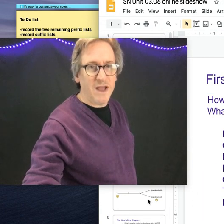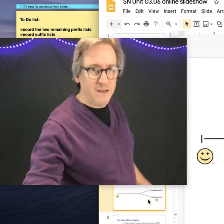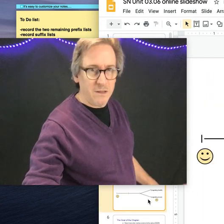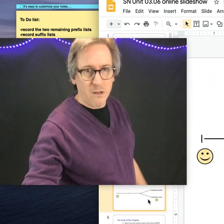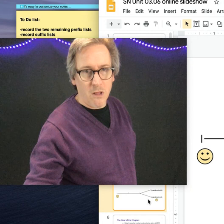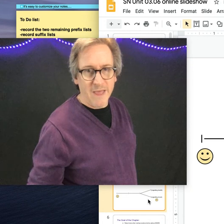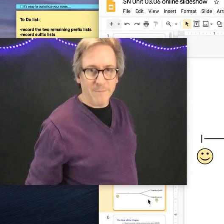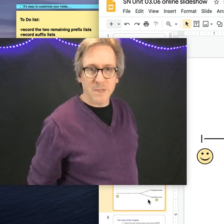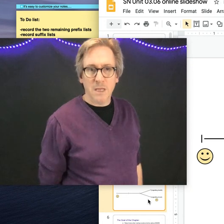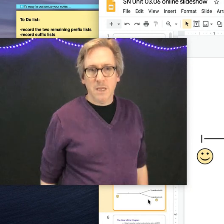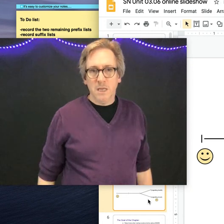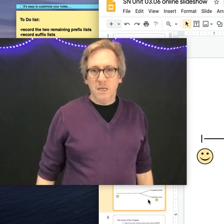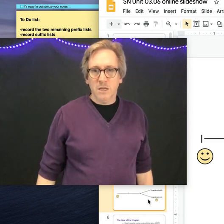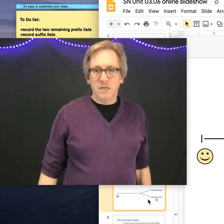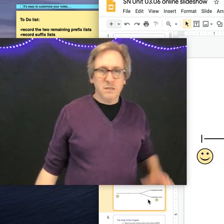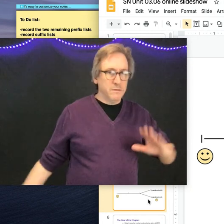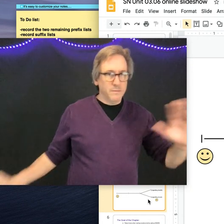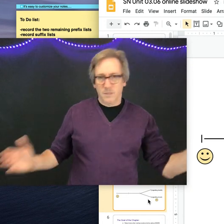we've got all that.